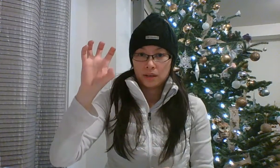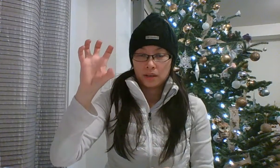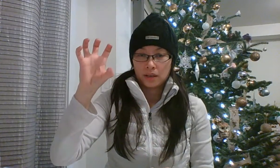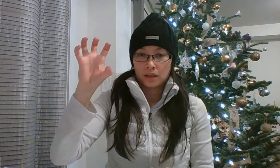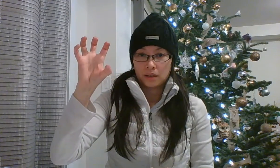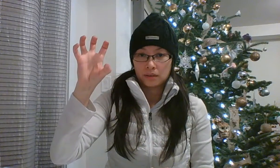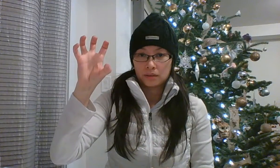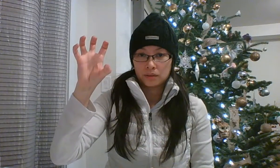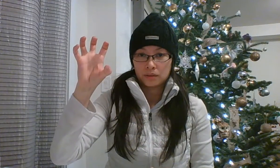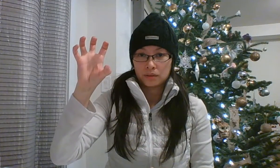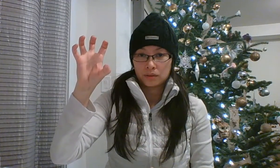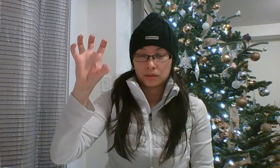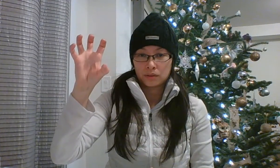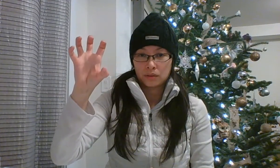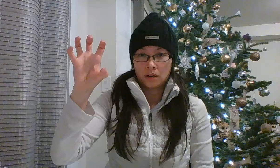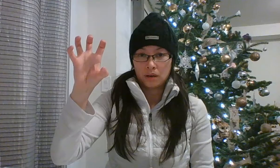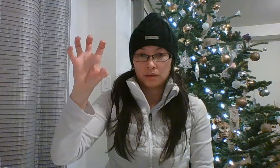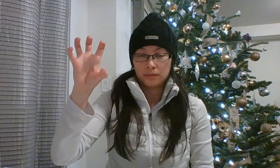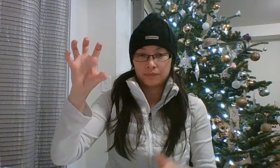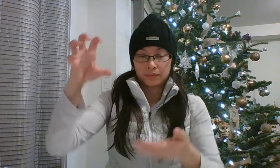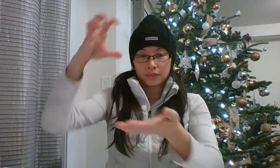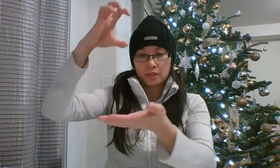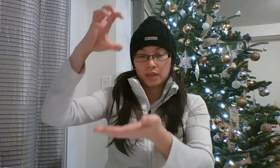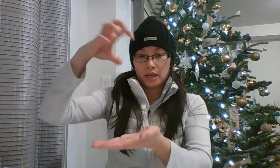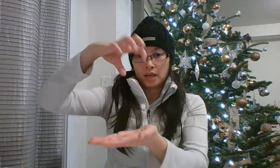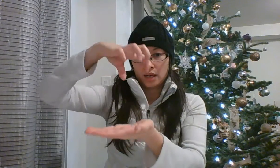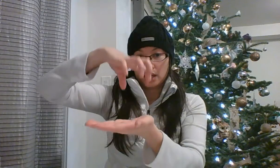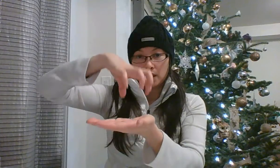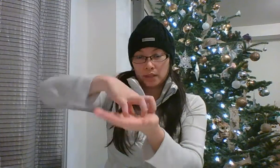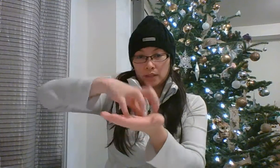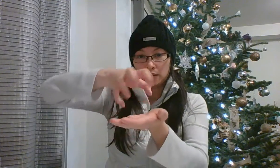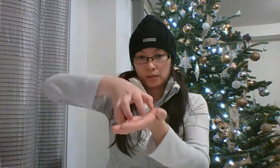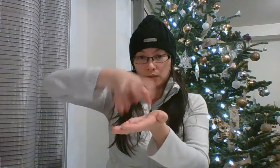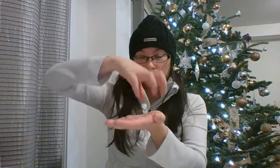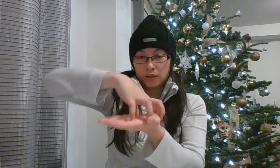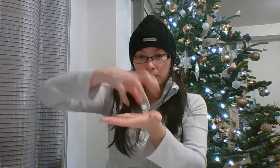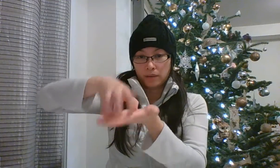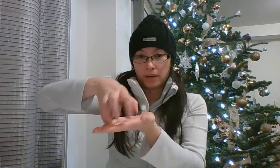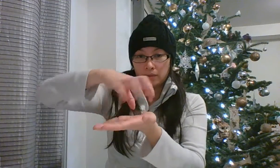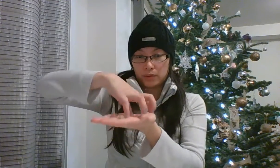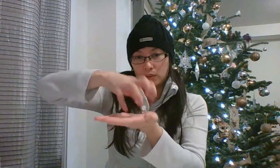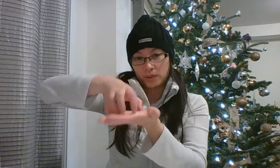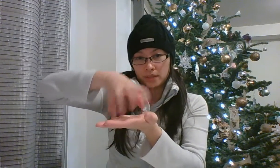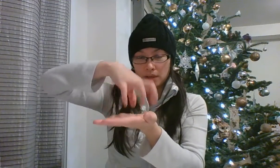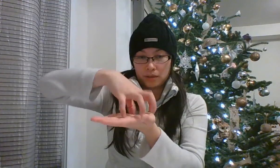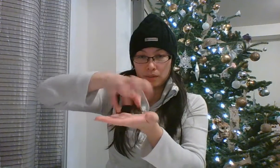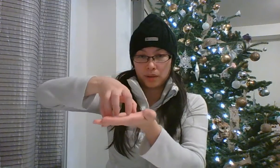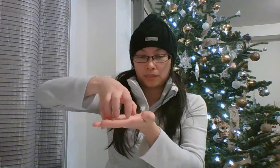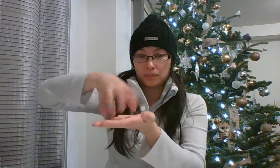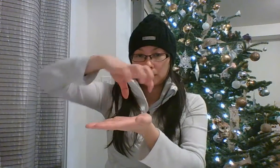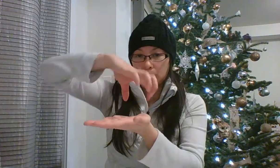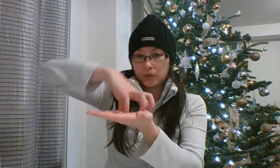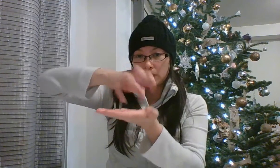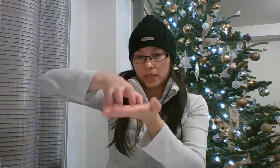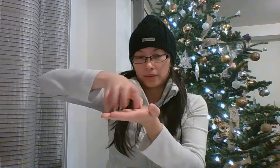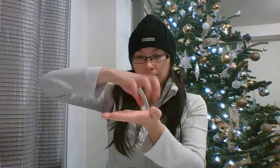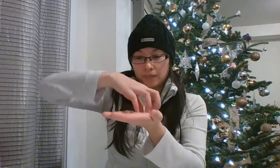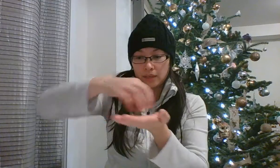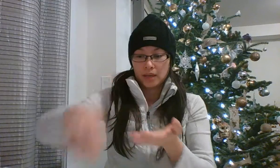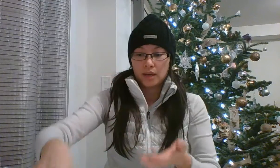Like a claw. And you turn it around. You twist it on your palm. Cookie. And